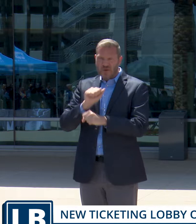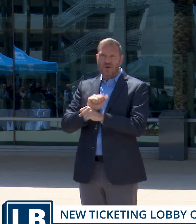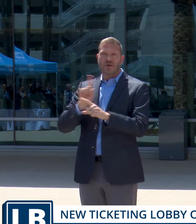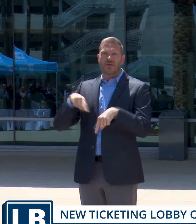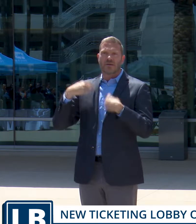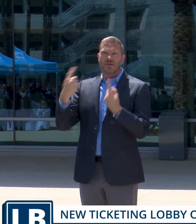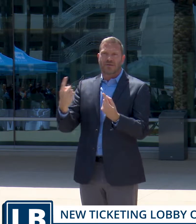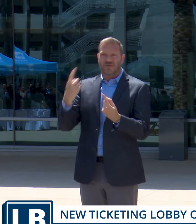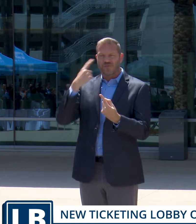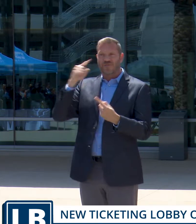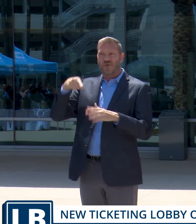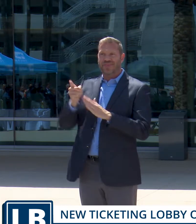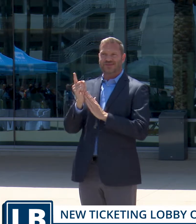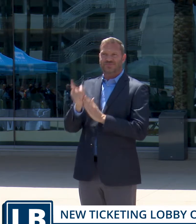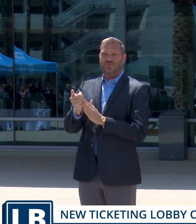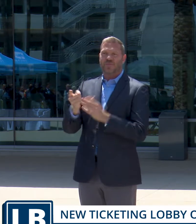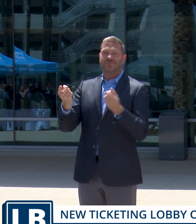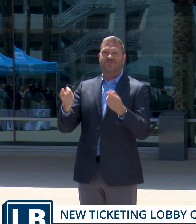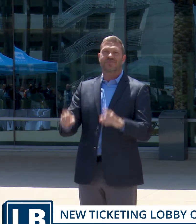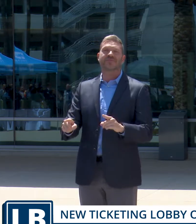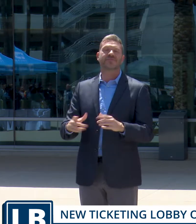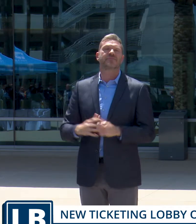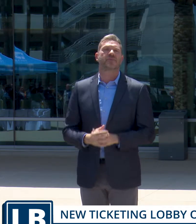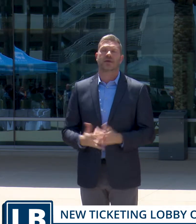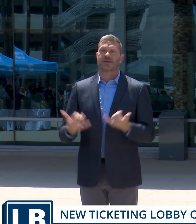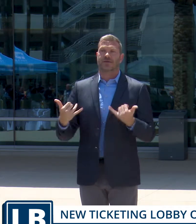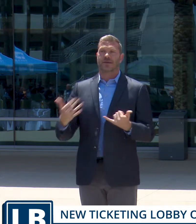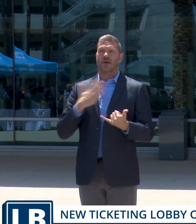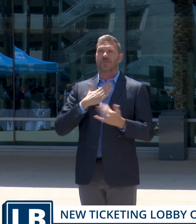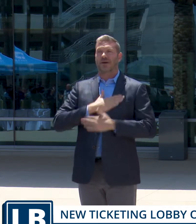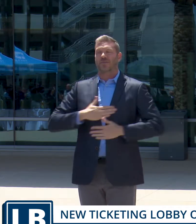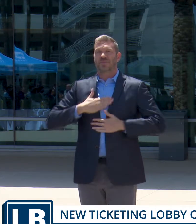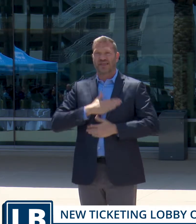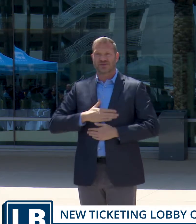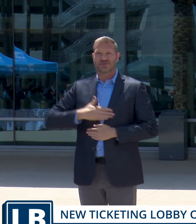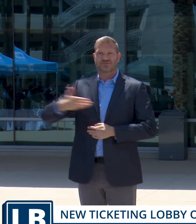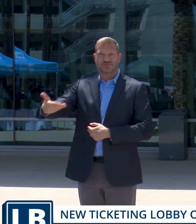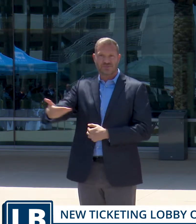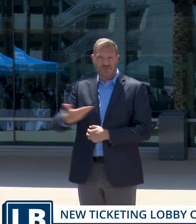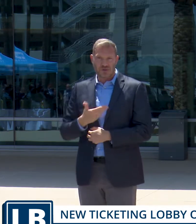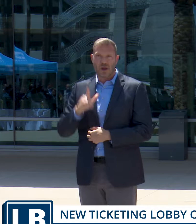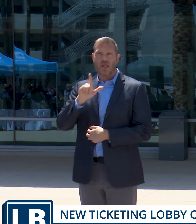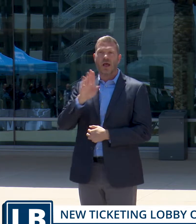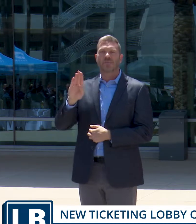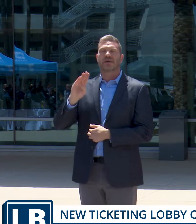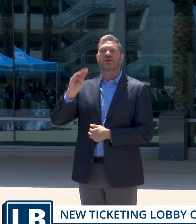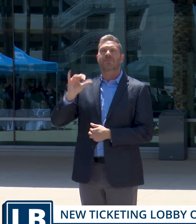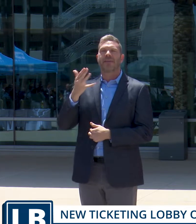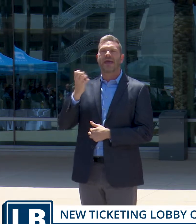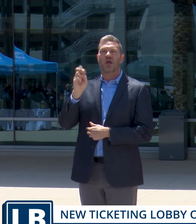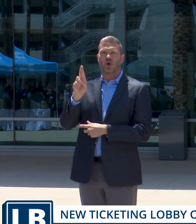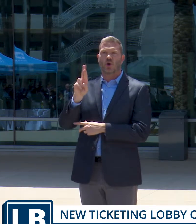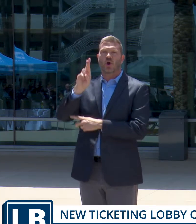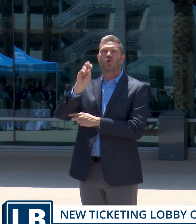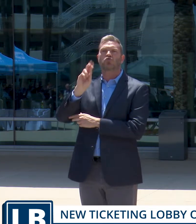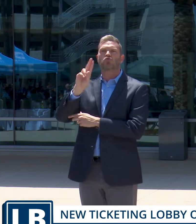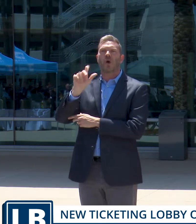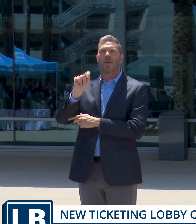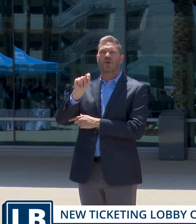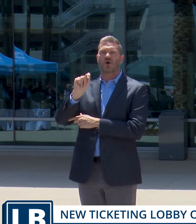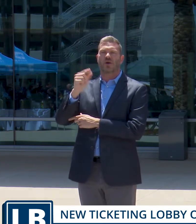this moment. Now it is my pleasure and honor to introduce Long Beach Mayor, Dr. Robert